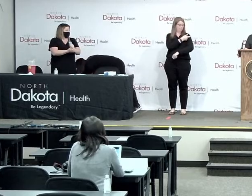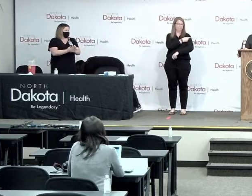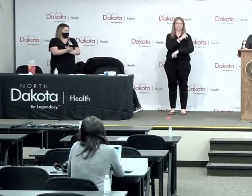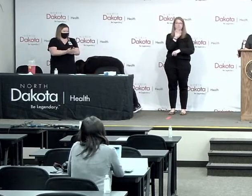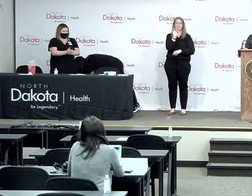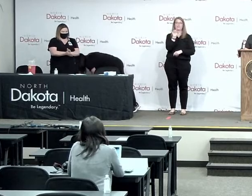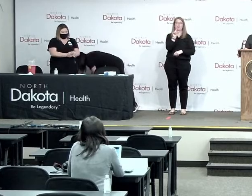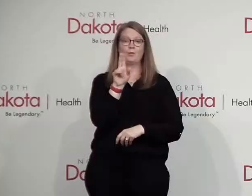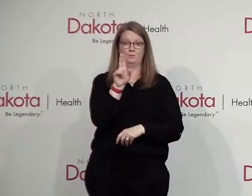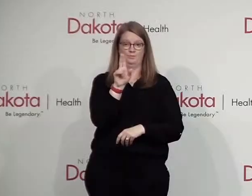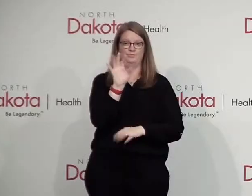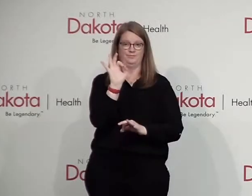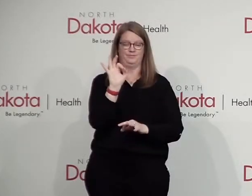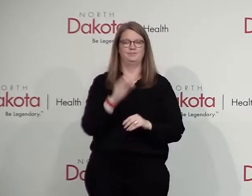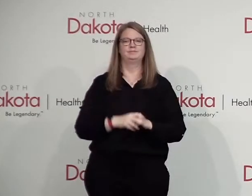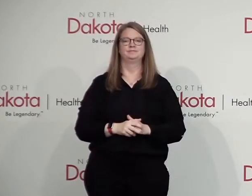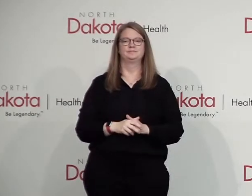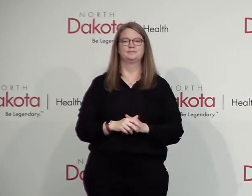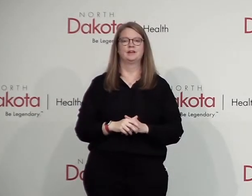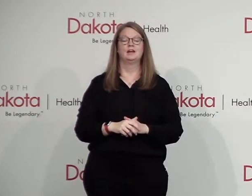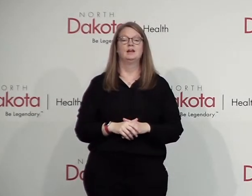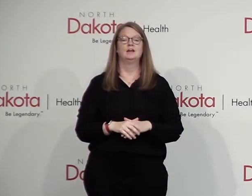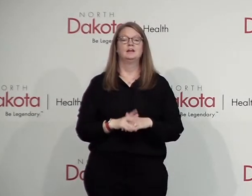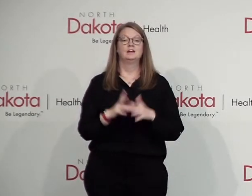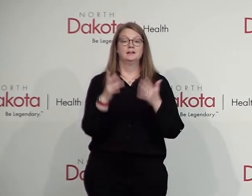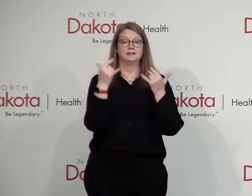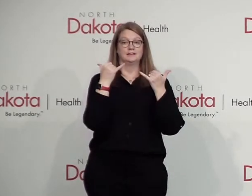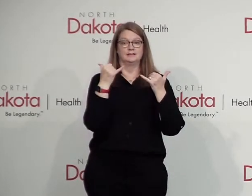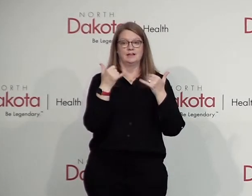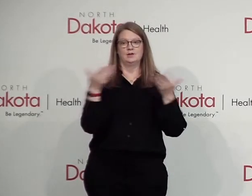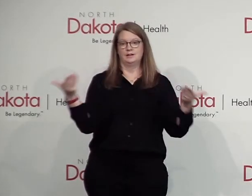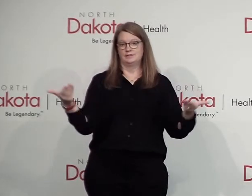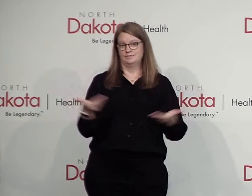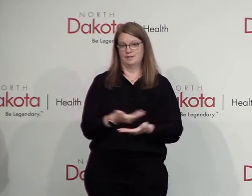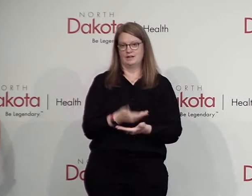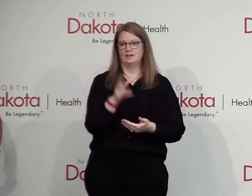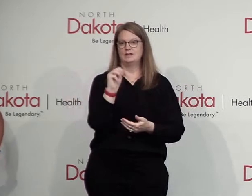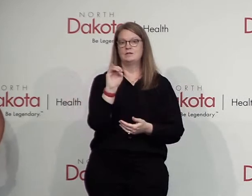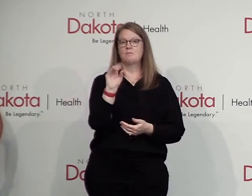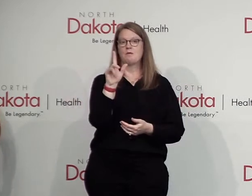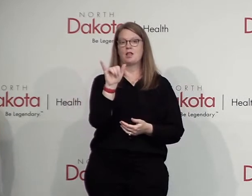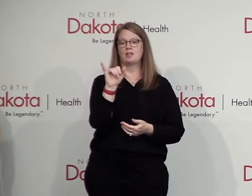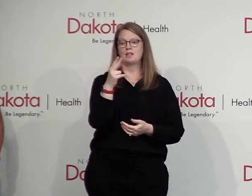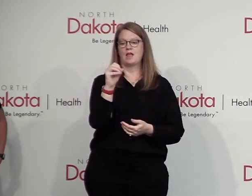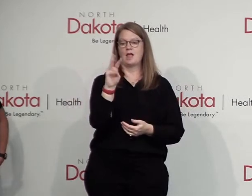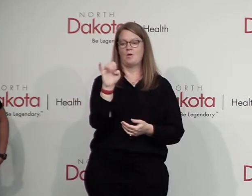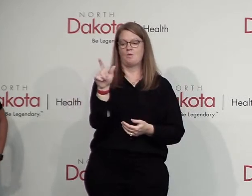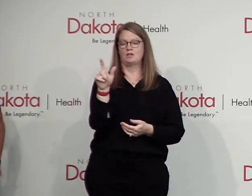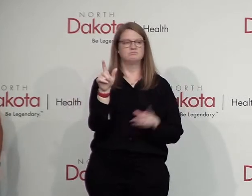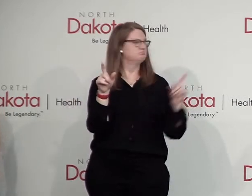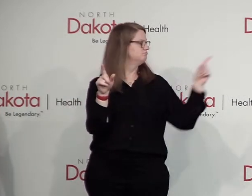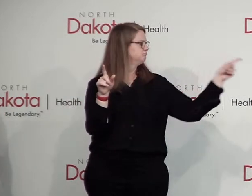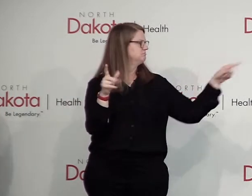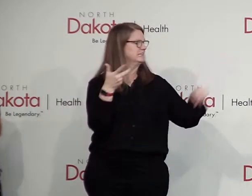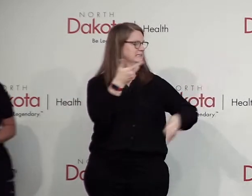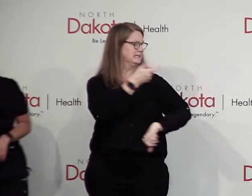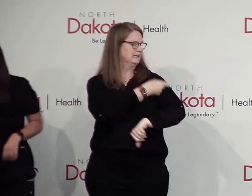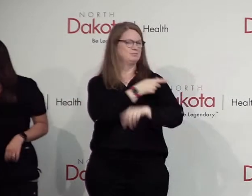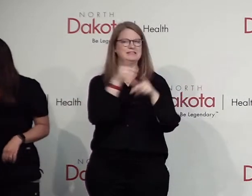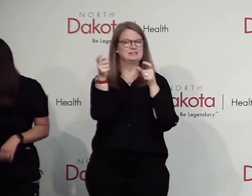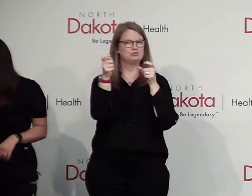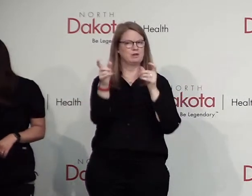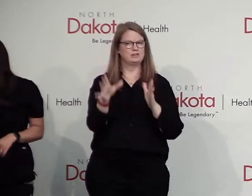influenza vaccines. At this time, I would like to invite Molly Howell, who is the Immunization Director